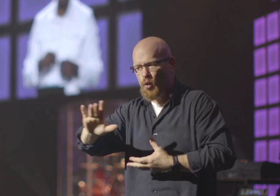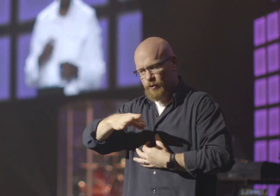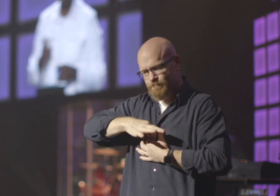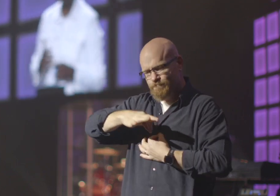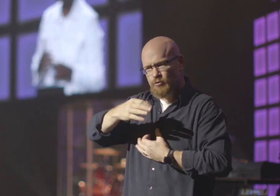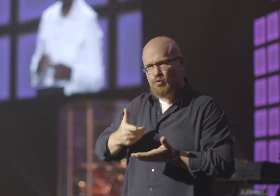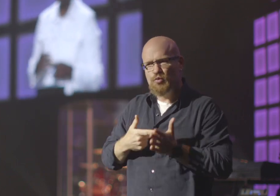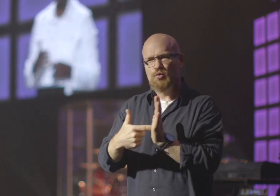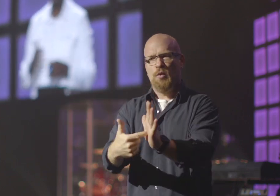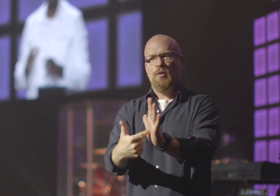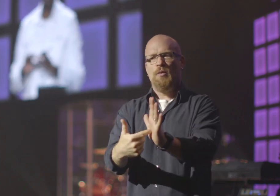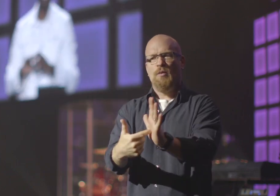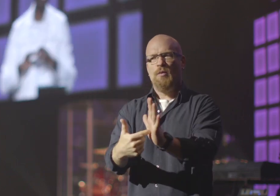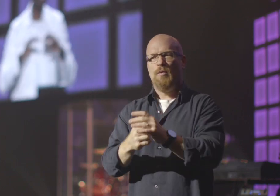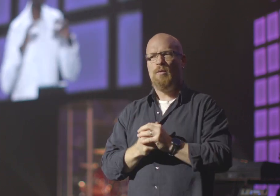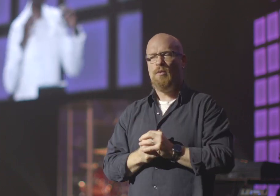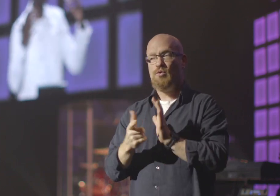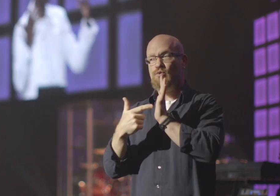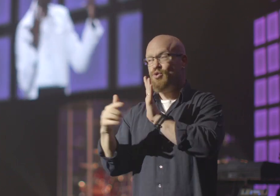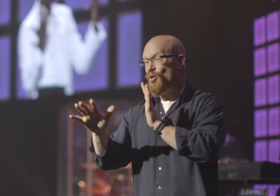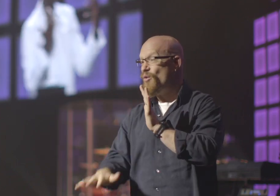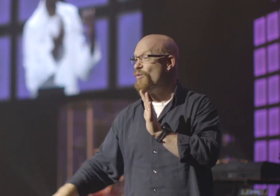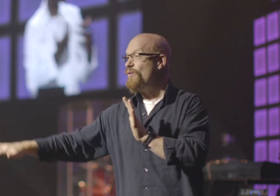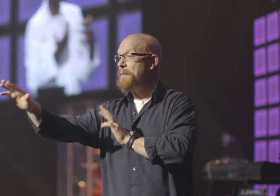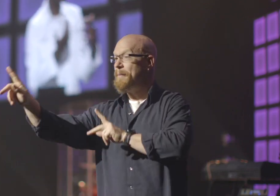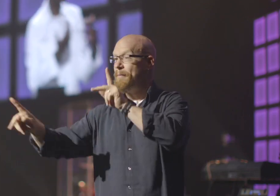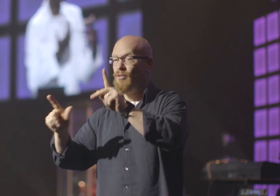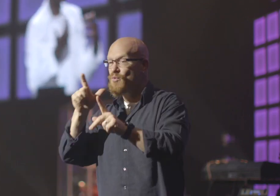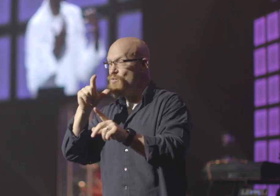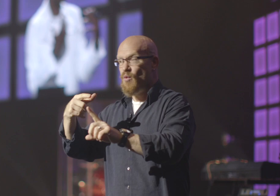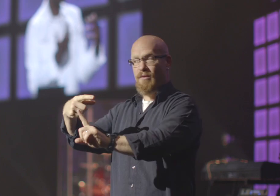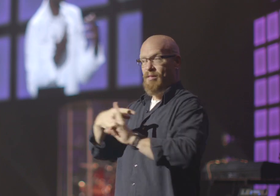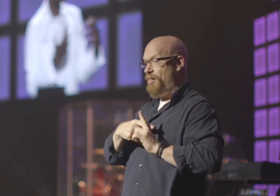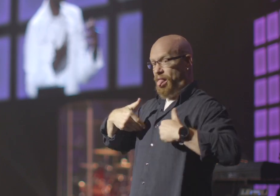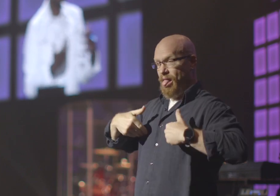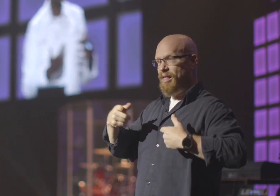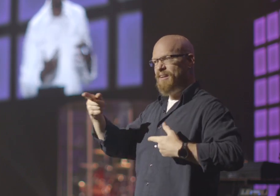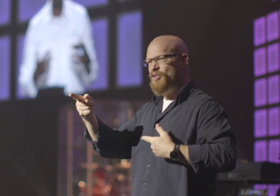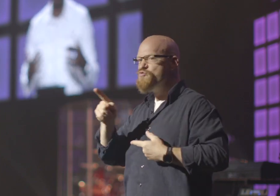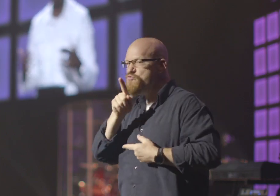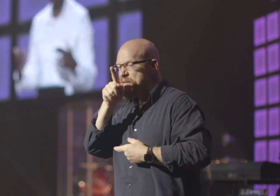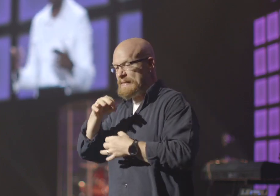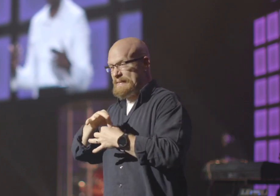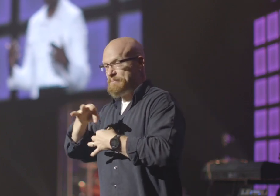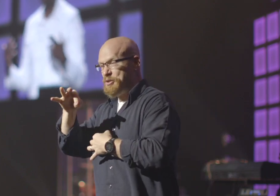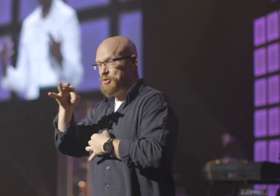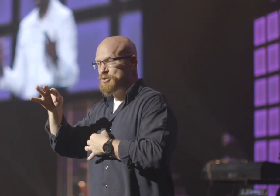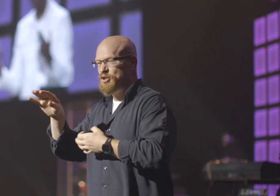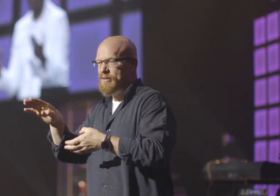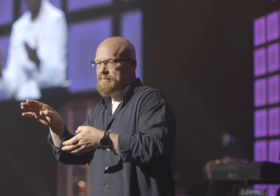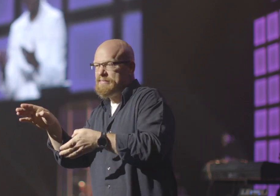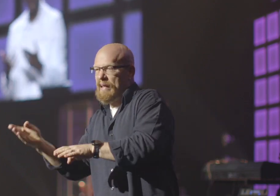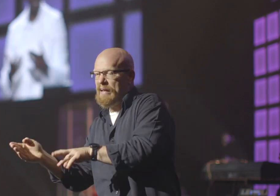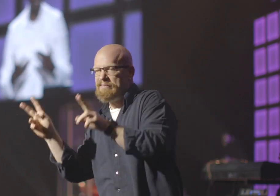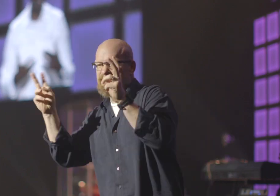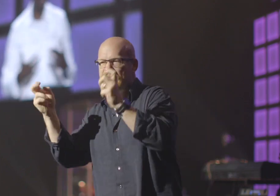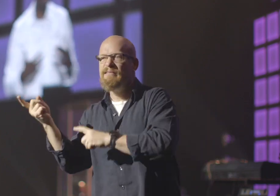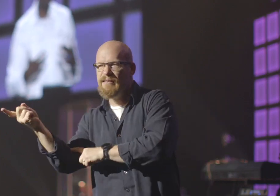the spiritually dead that are around you. Now, it's one thing what happens, even though people can be around